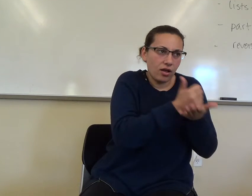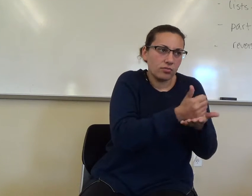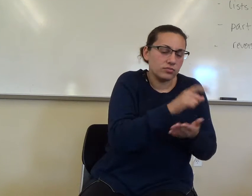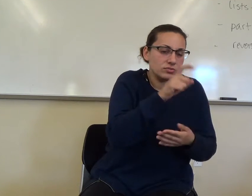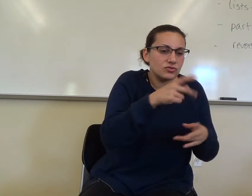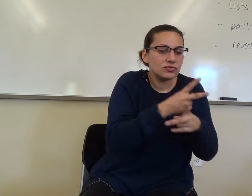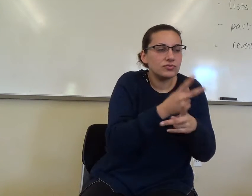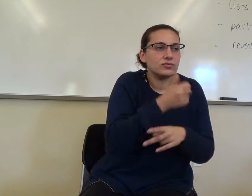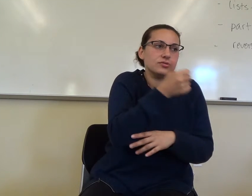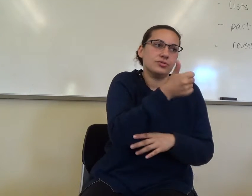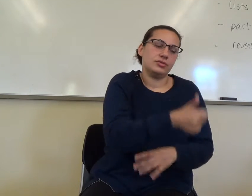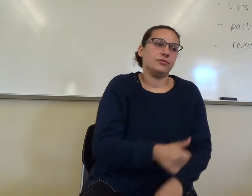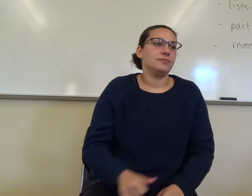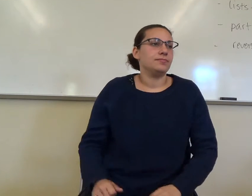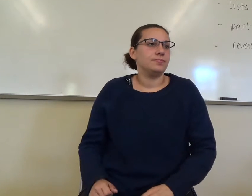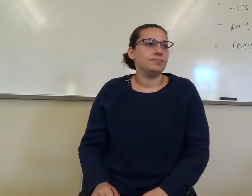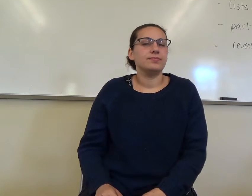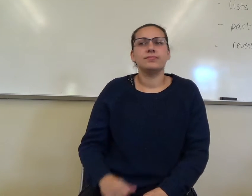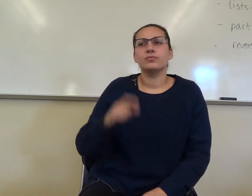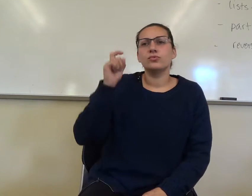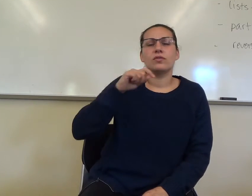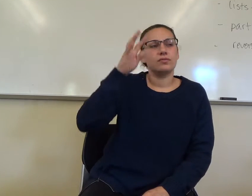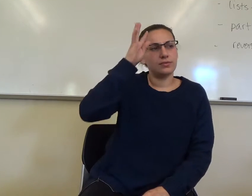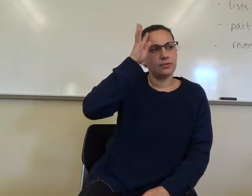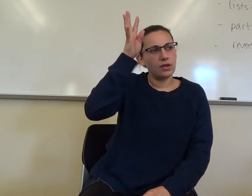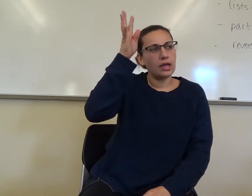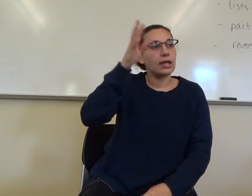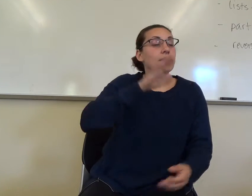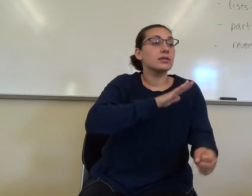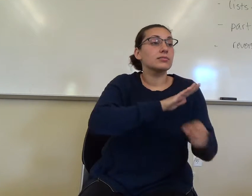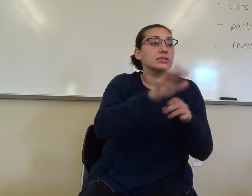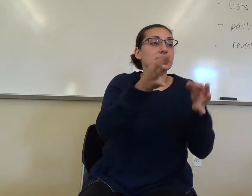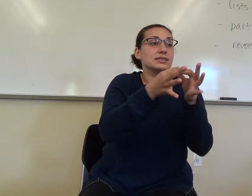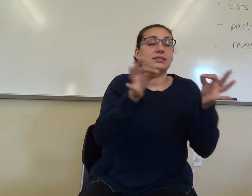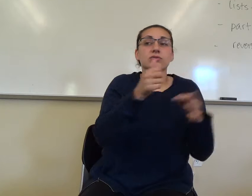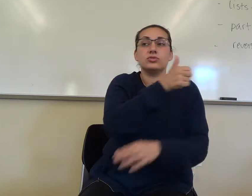come up with a complete sentence on our own.